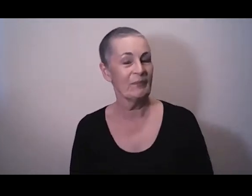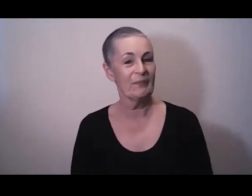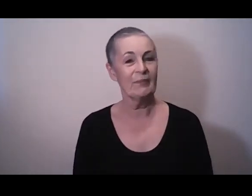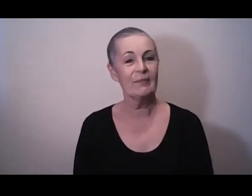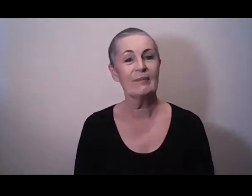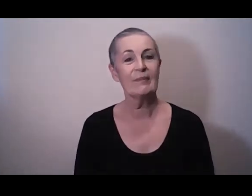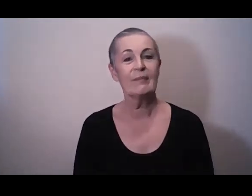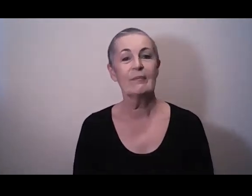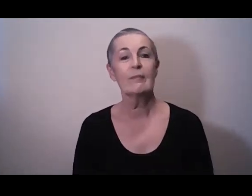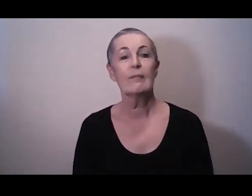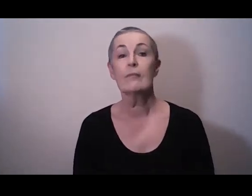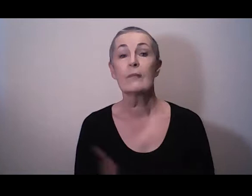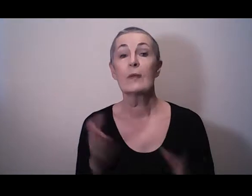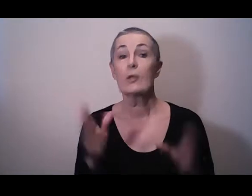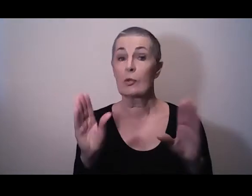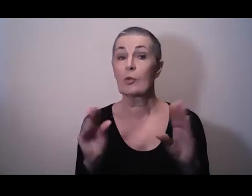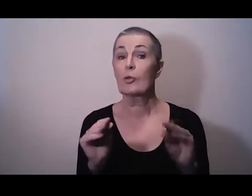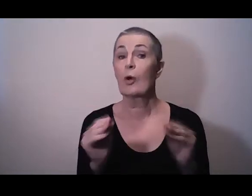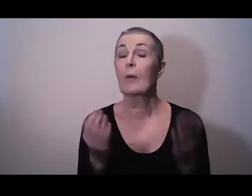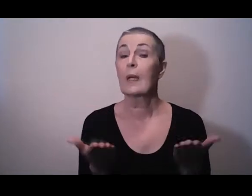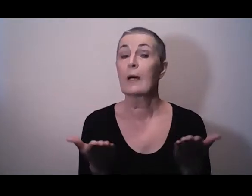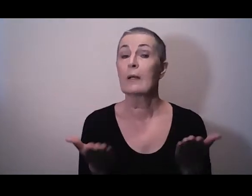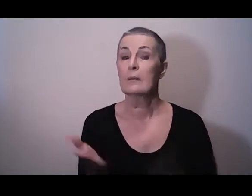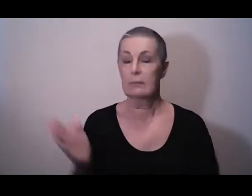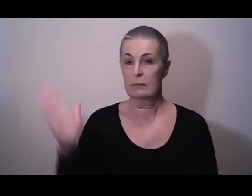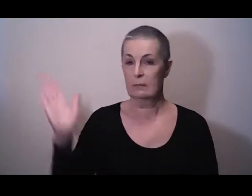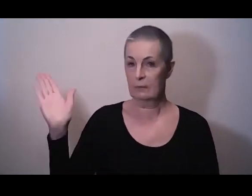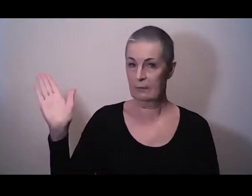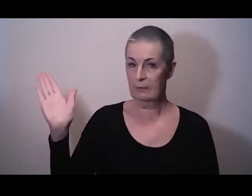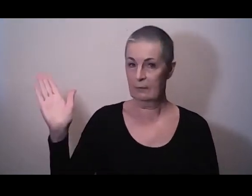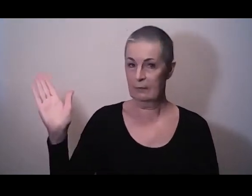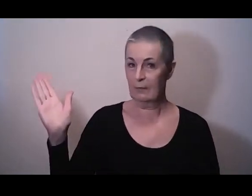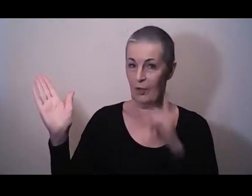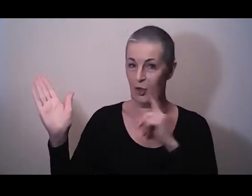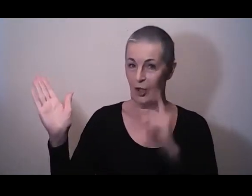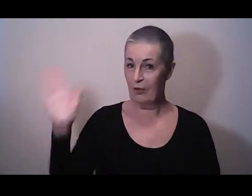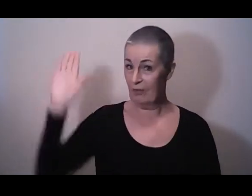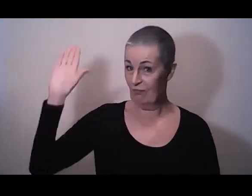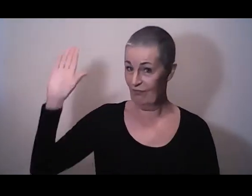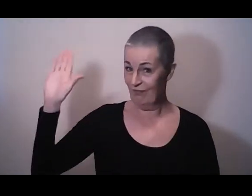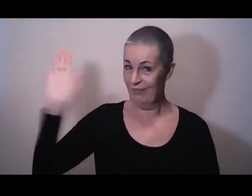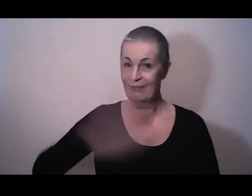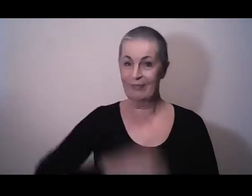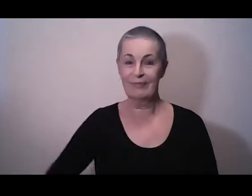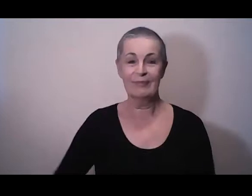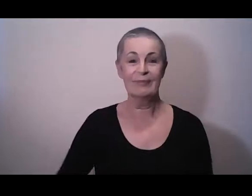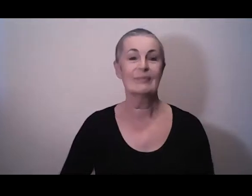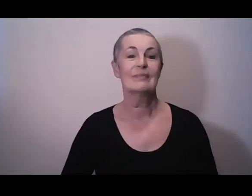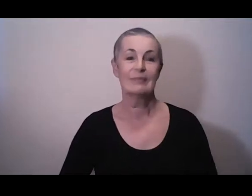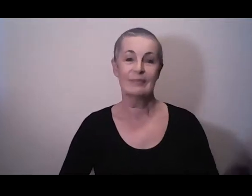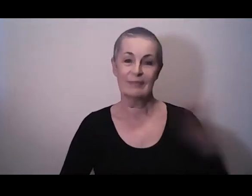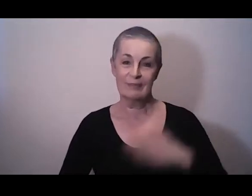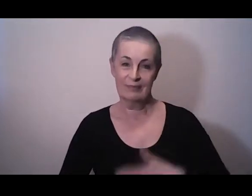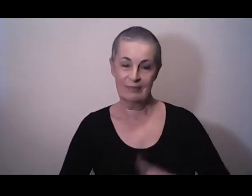And now I will stop. And again, just to gather the chi, put your right hand on your lower cauldron and a left hand